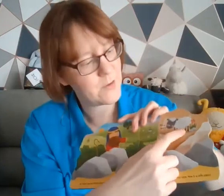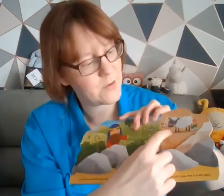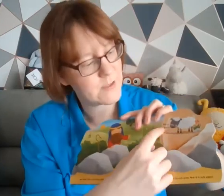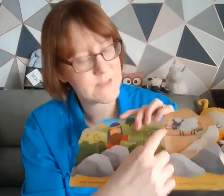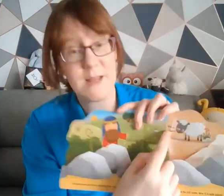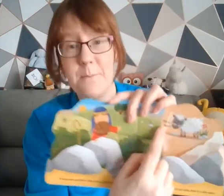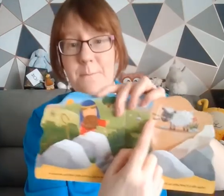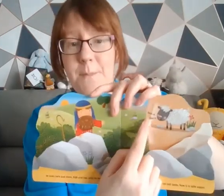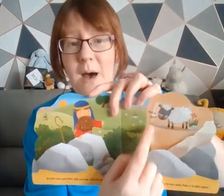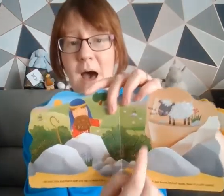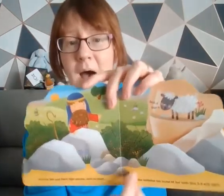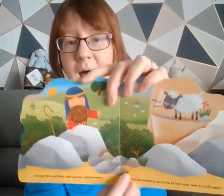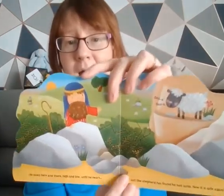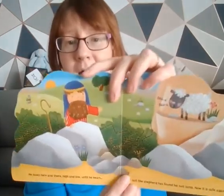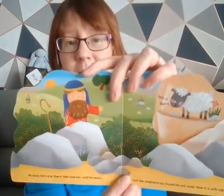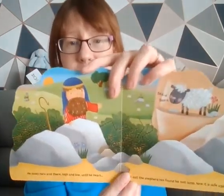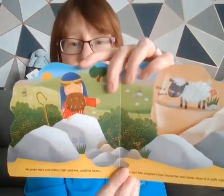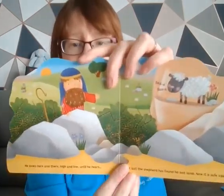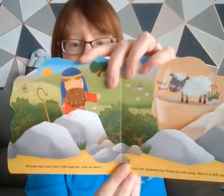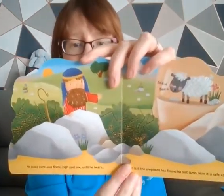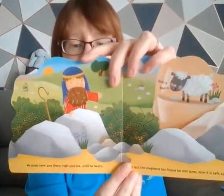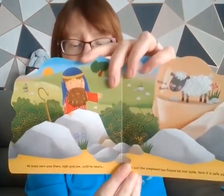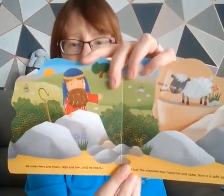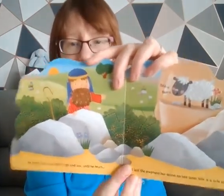Look, it's him. Ah, bah.